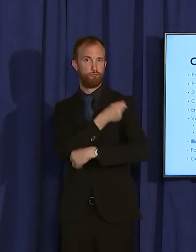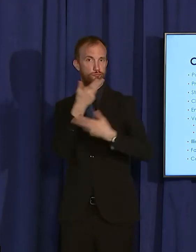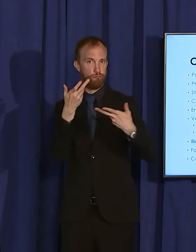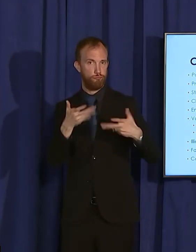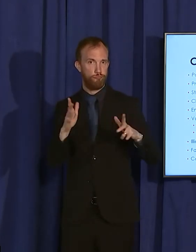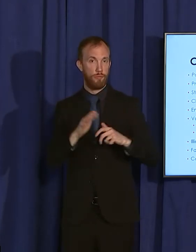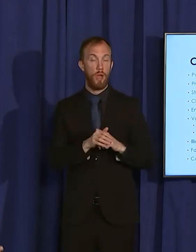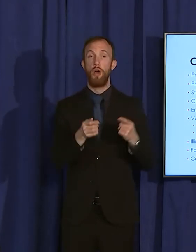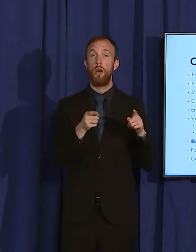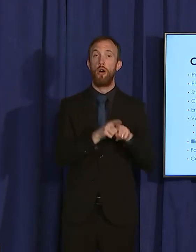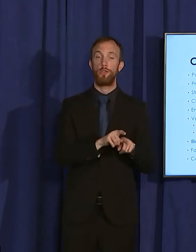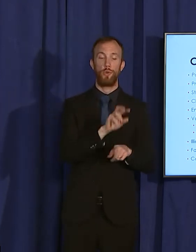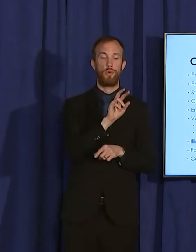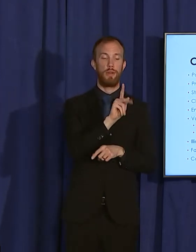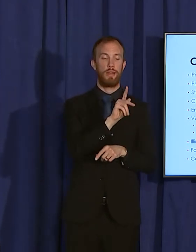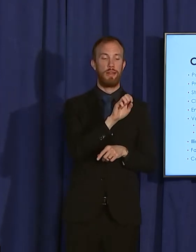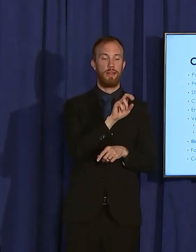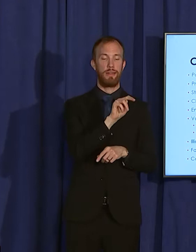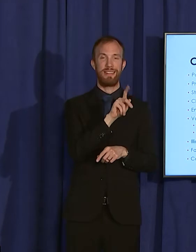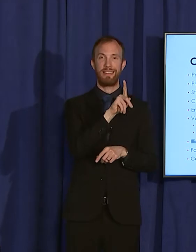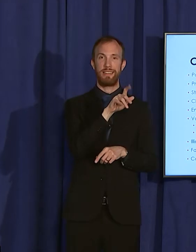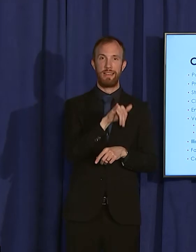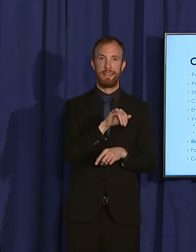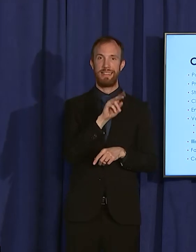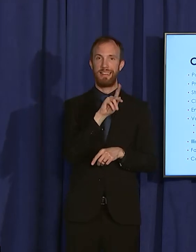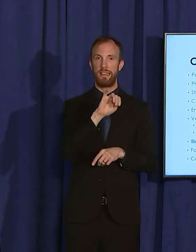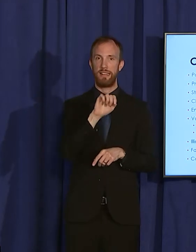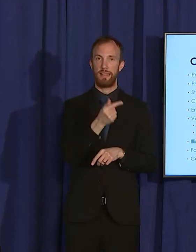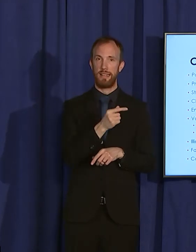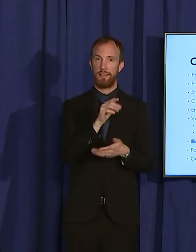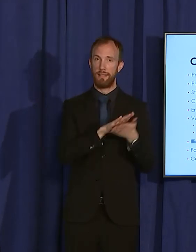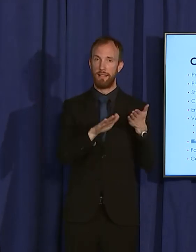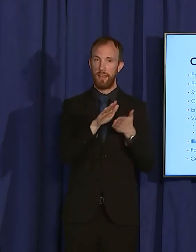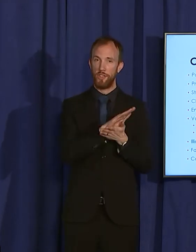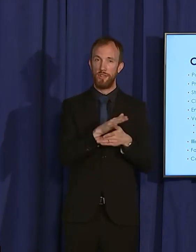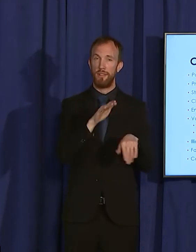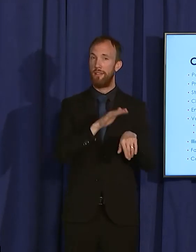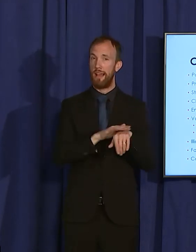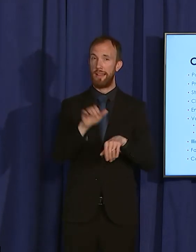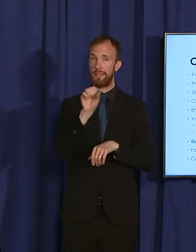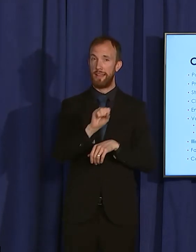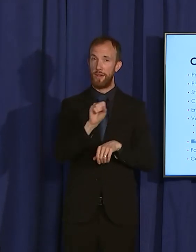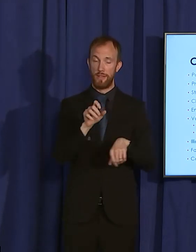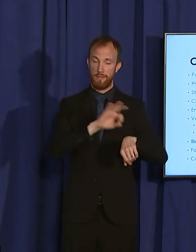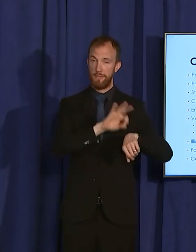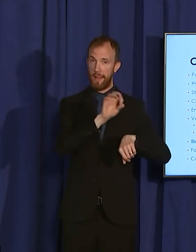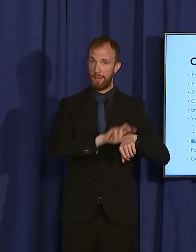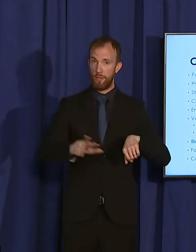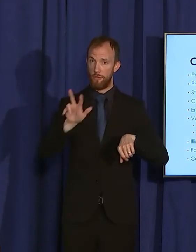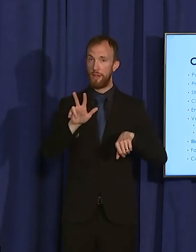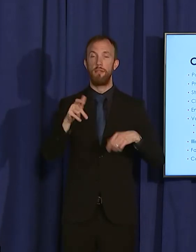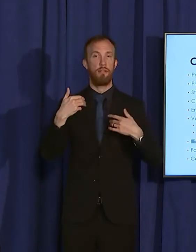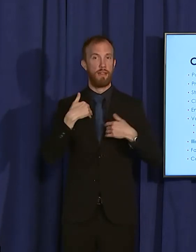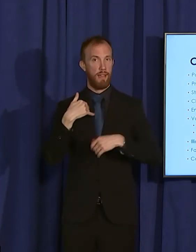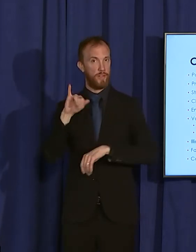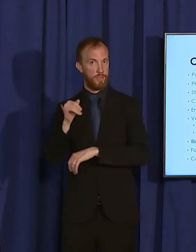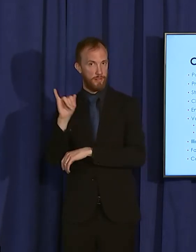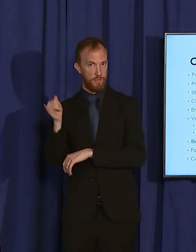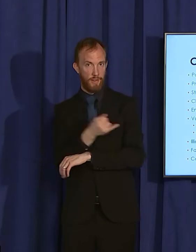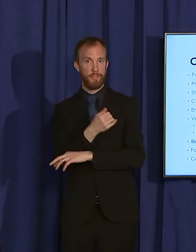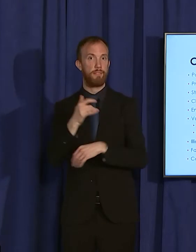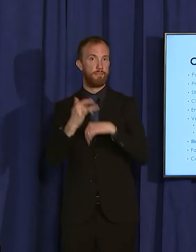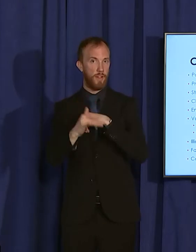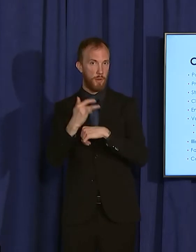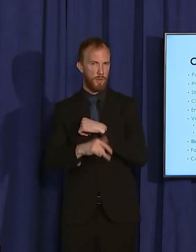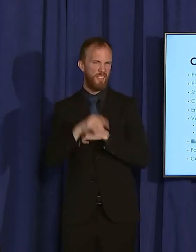at Kennedy King College on Saturdays from 9 to 3. That's especially with a focus for people from Englewood and West Englewood. And then